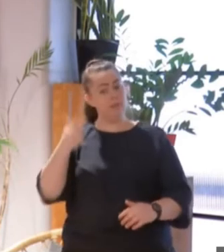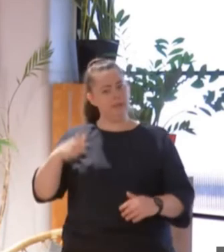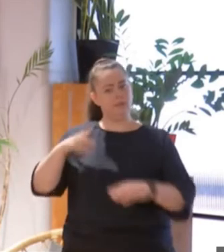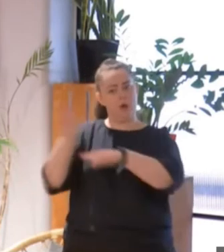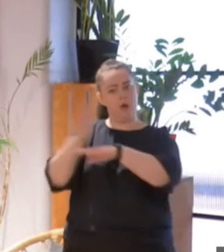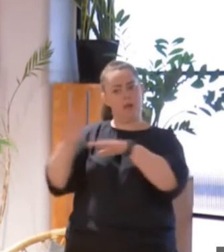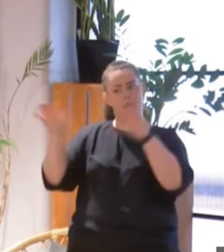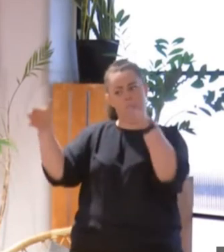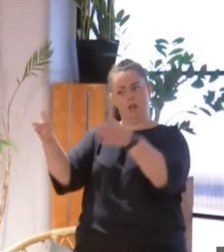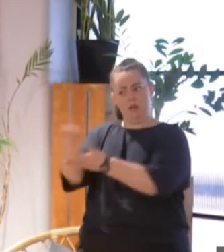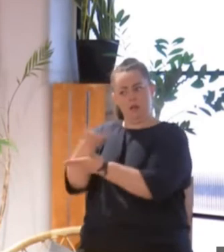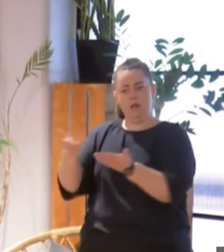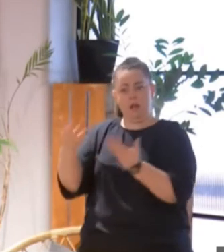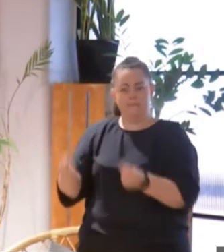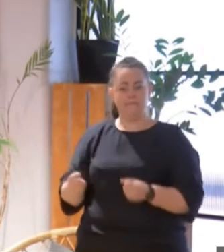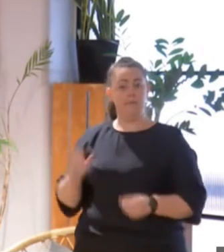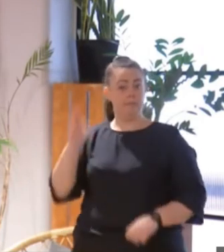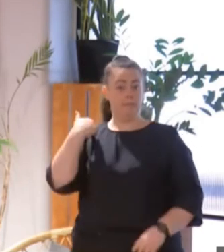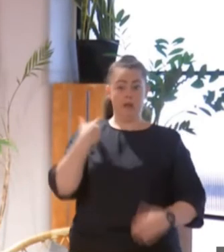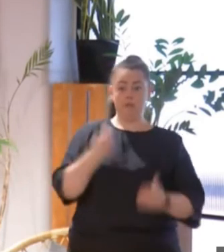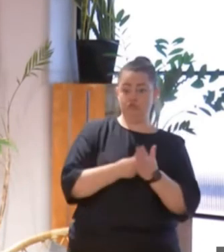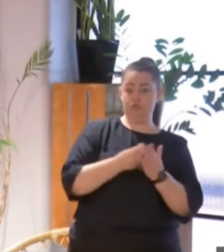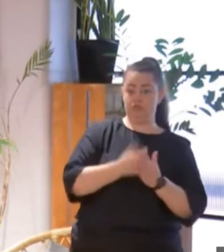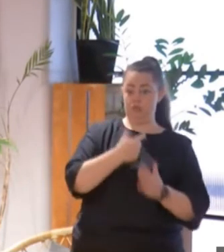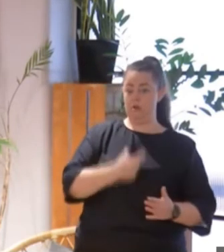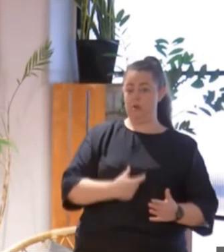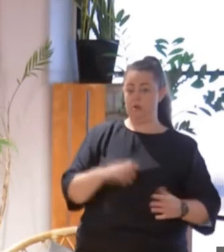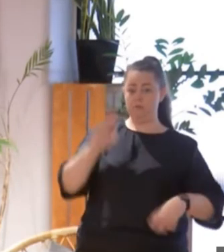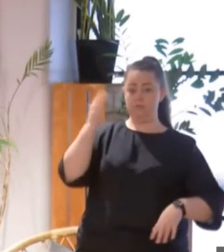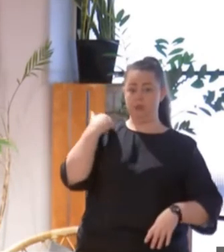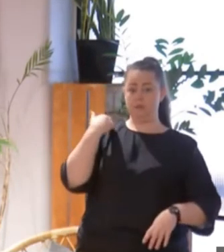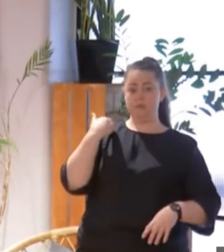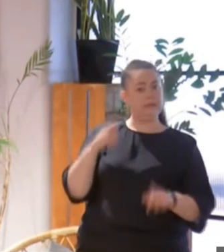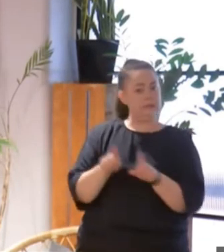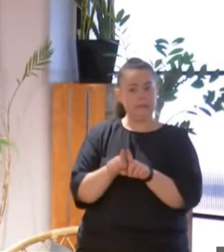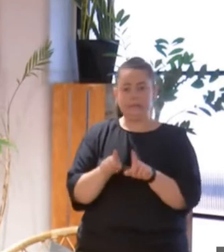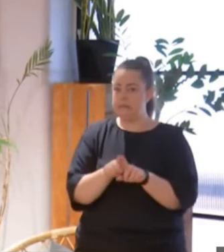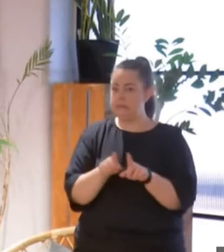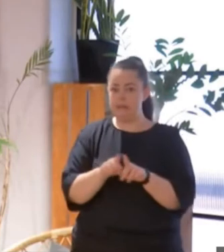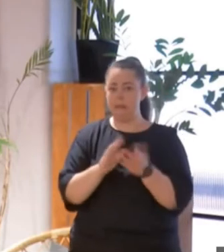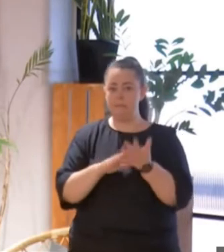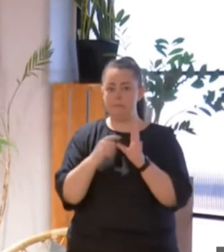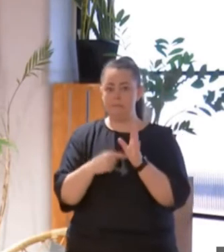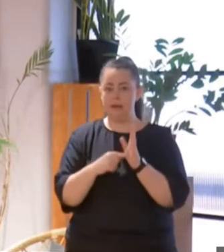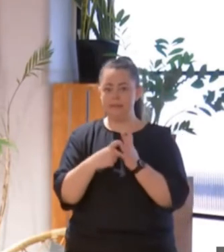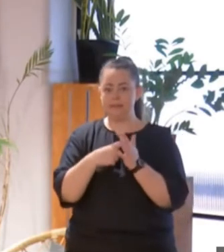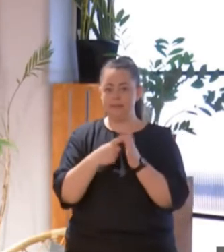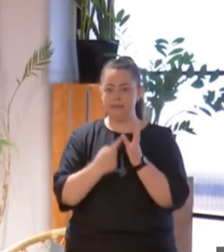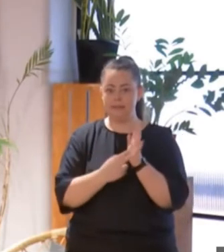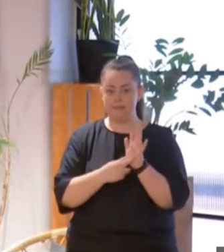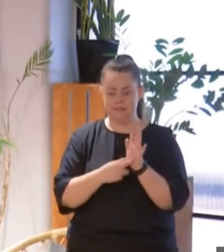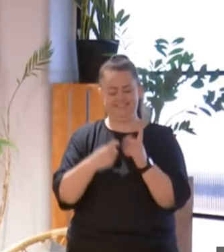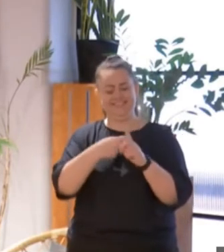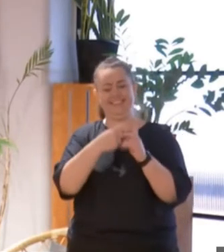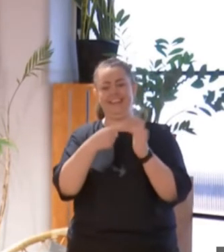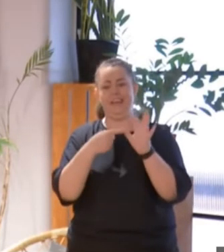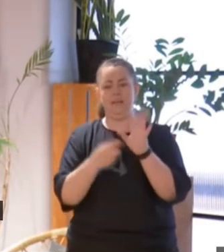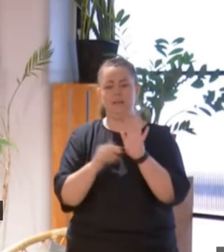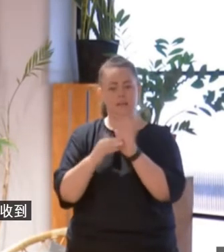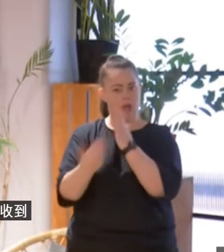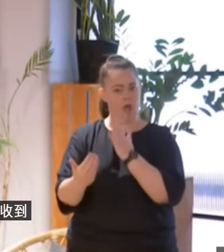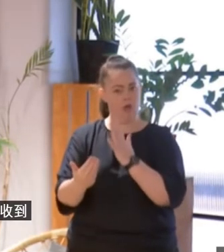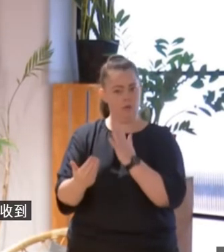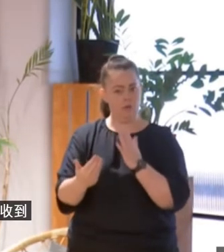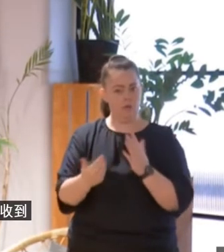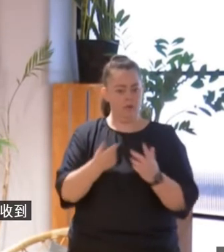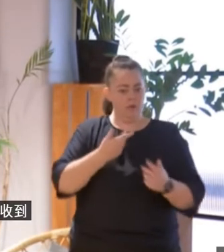this, as Treasurer, I relied heavily, just as great to see the new Treasurer is, in terms of external advice coming in, not just that you